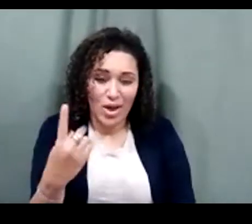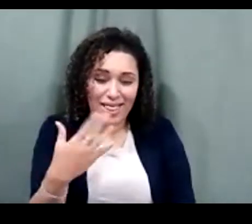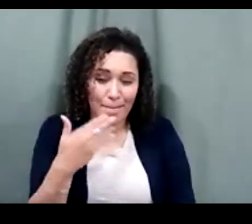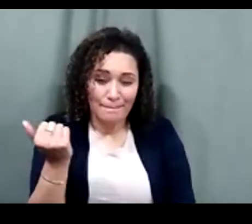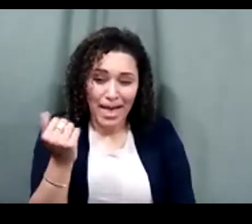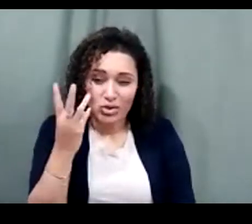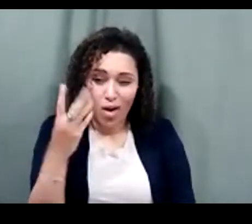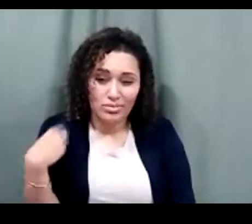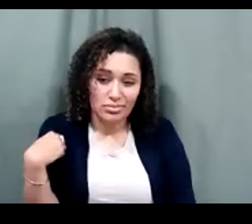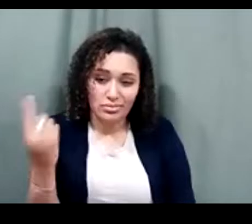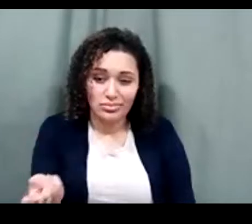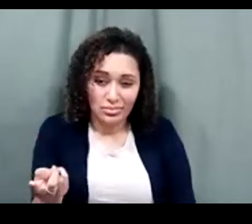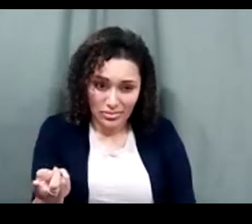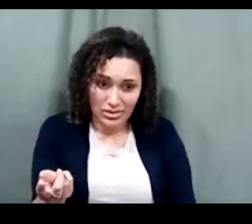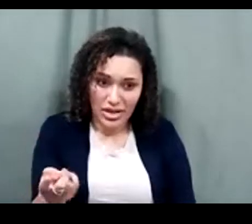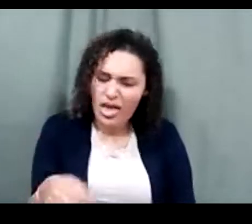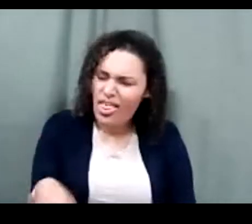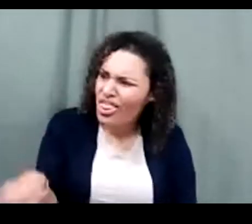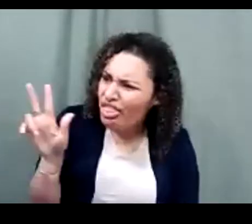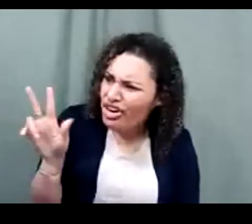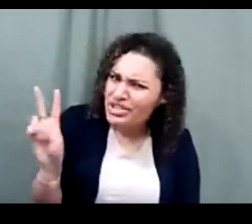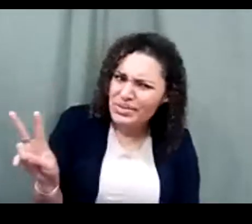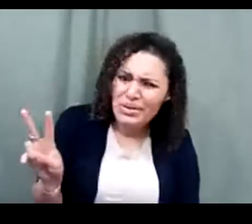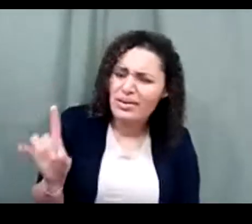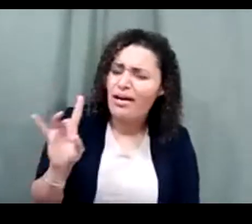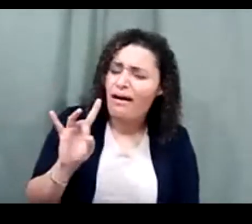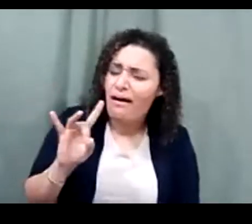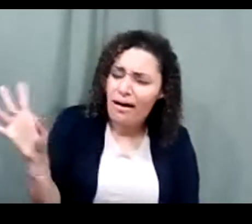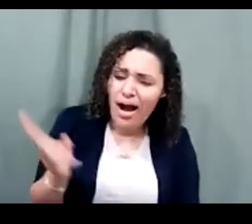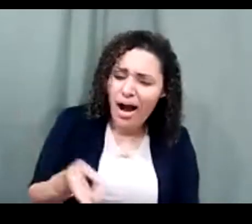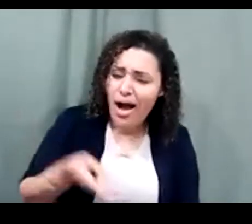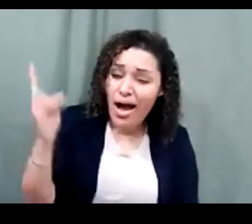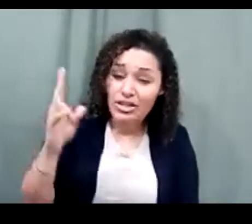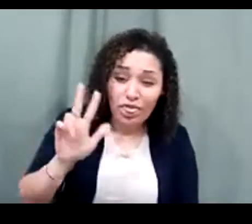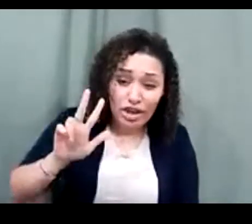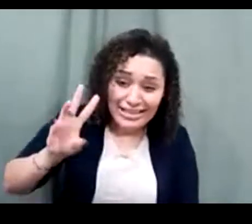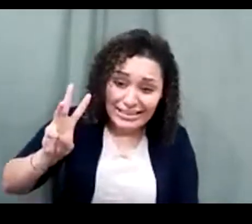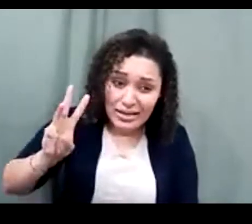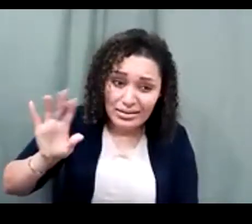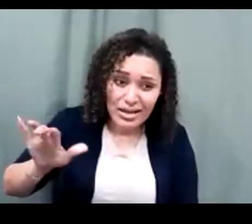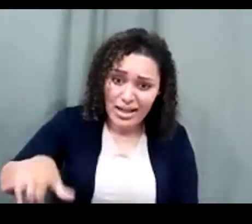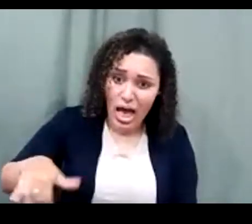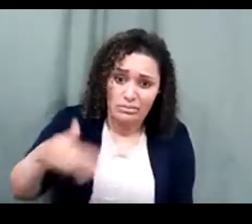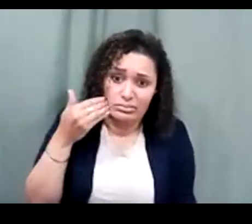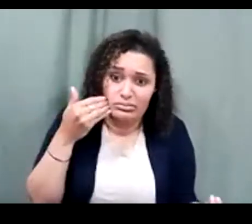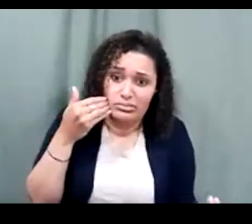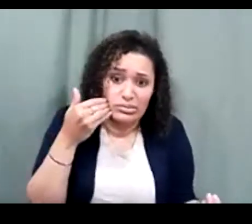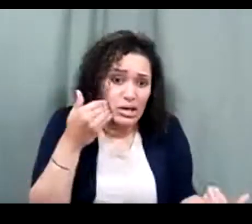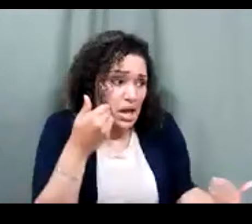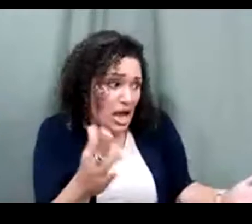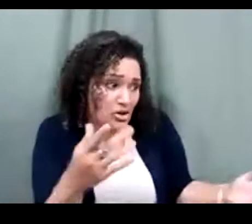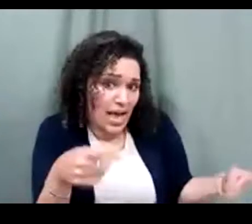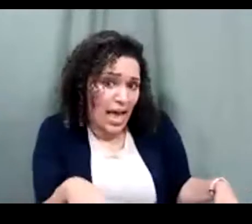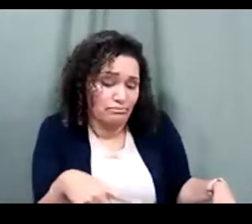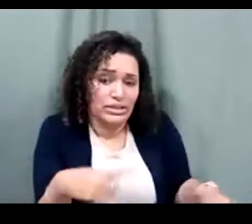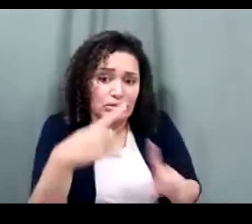And 32 is like nightmare high temperature. So 36 was bad. I don't know what happened. I turned it back down.